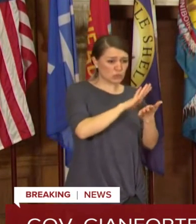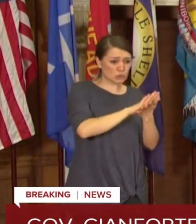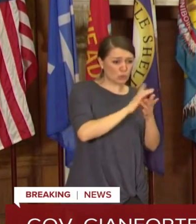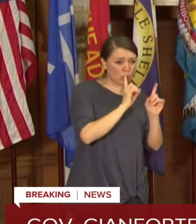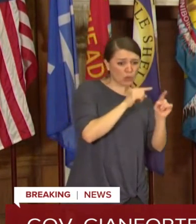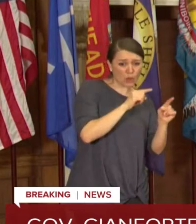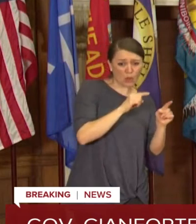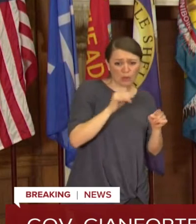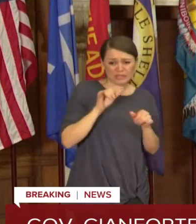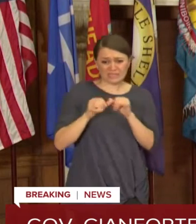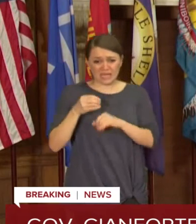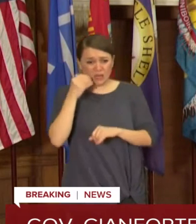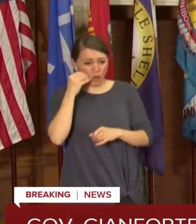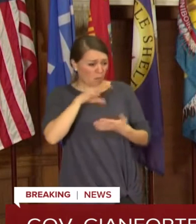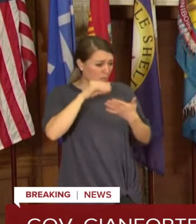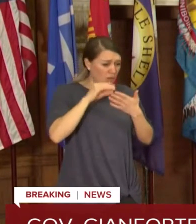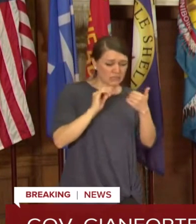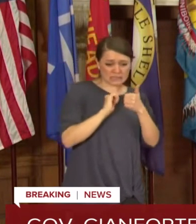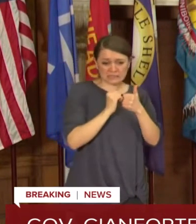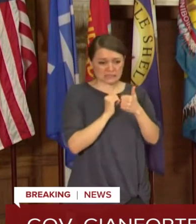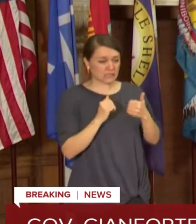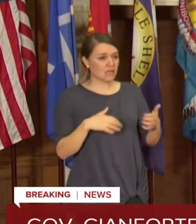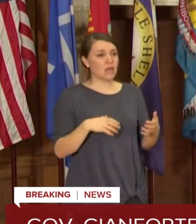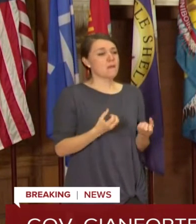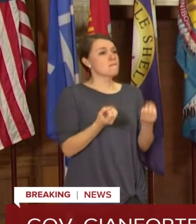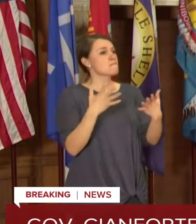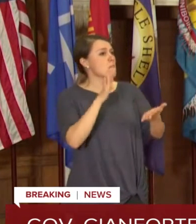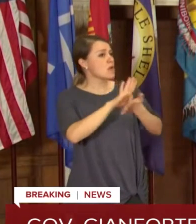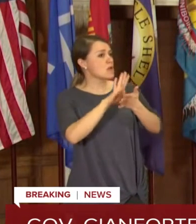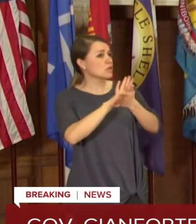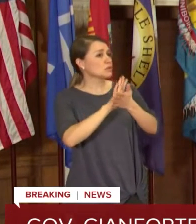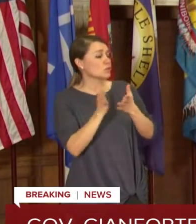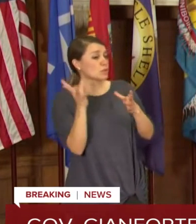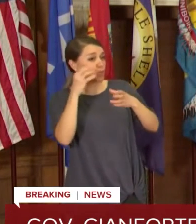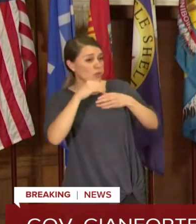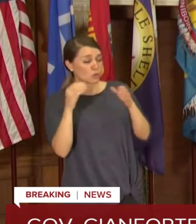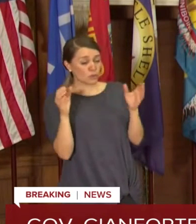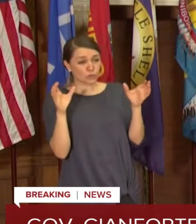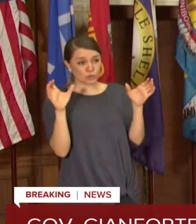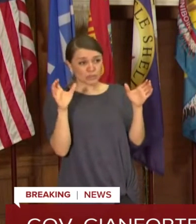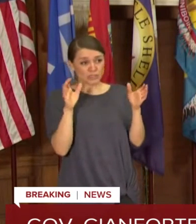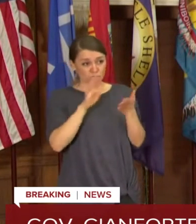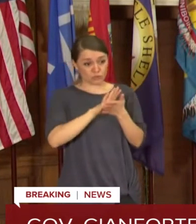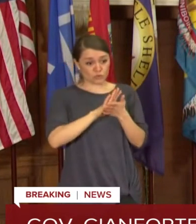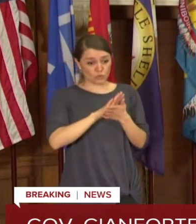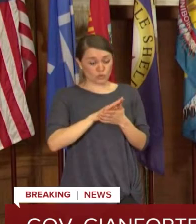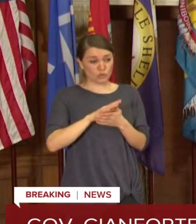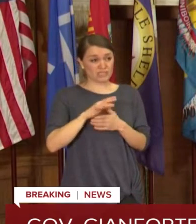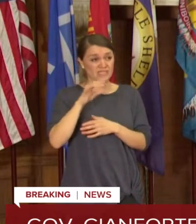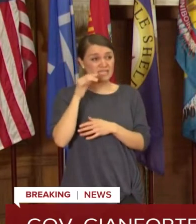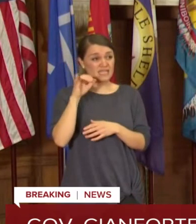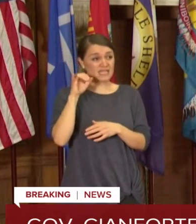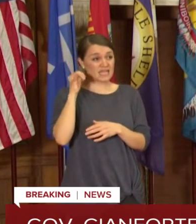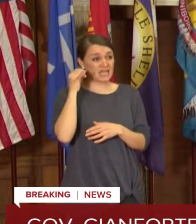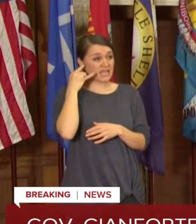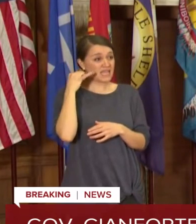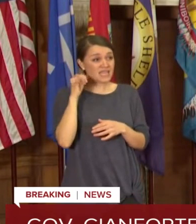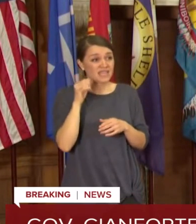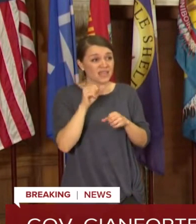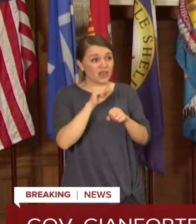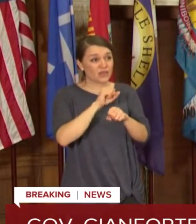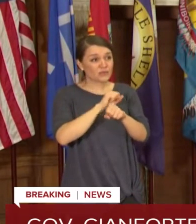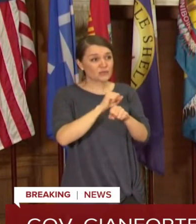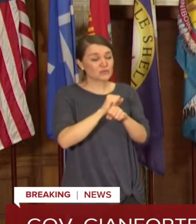learning. Many of our schools, including schools in Yellowstone County School District that I visited last